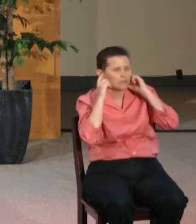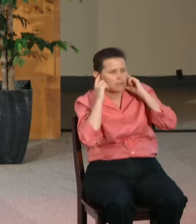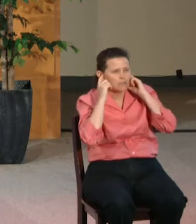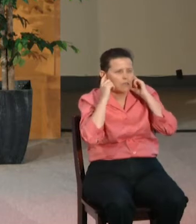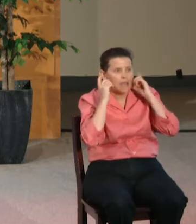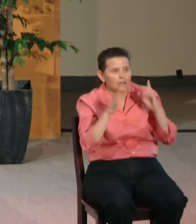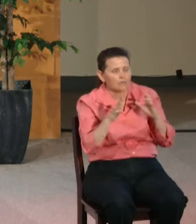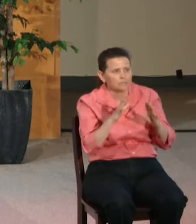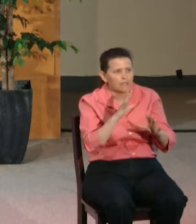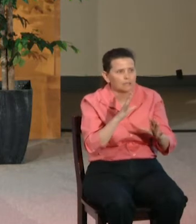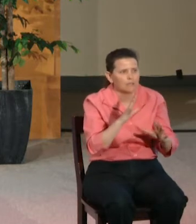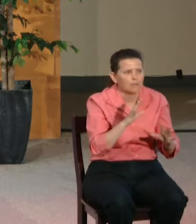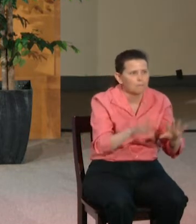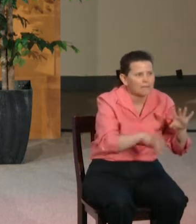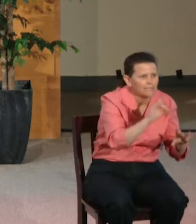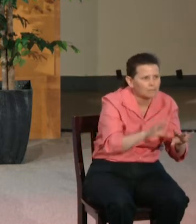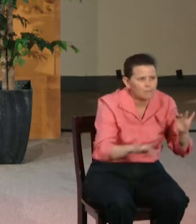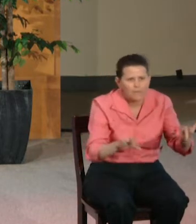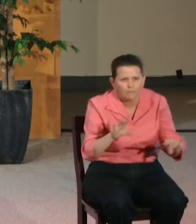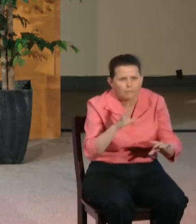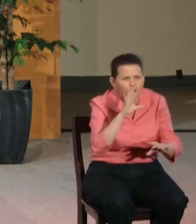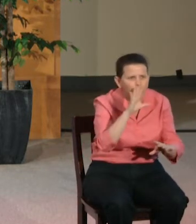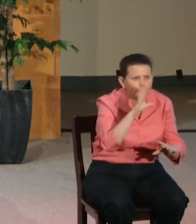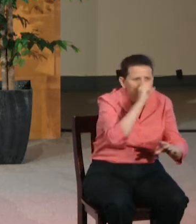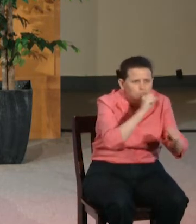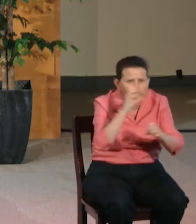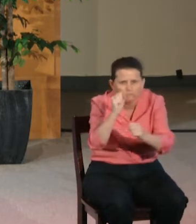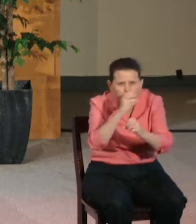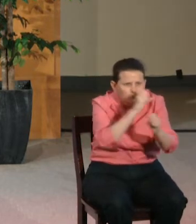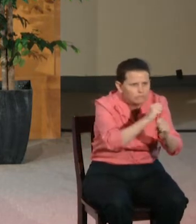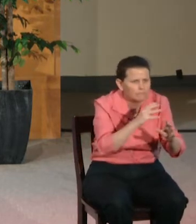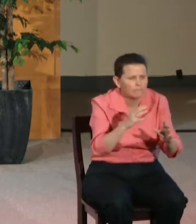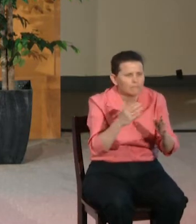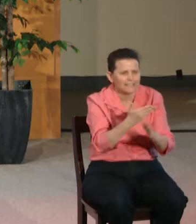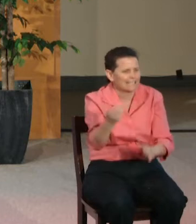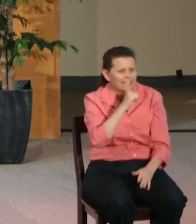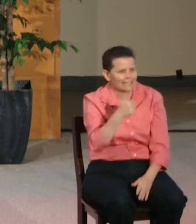that I didn't catch, you know, the first time that I saw it, 24 hours ago.